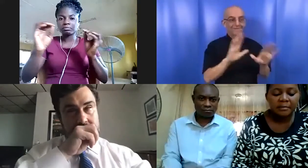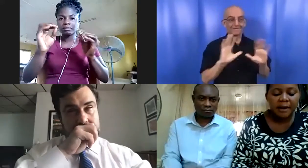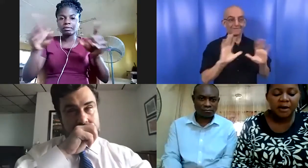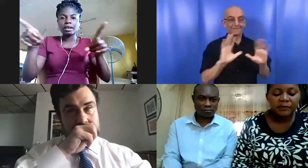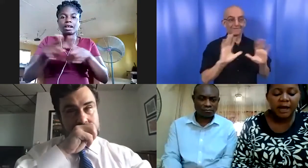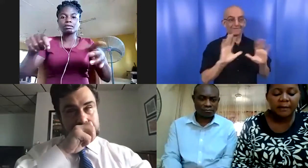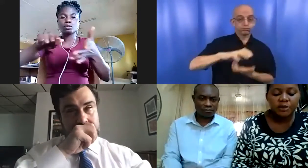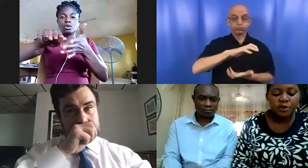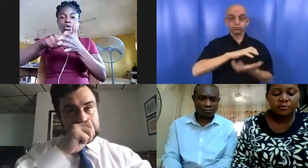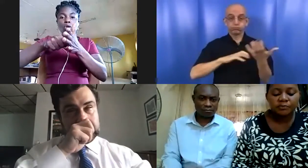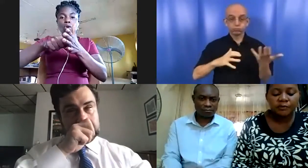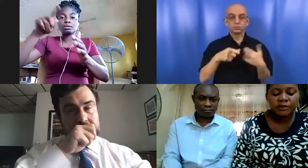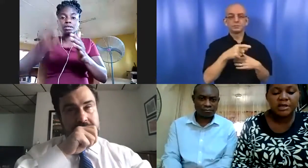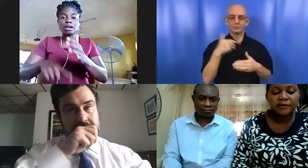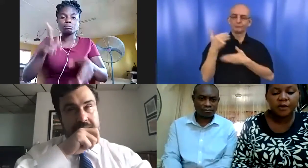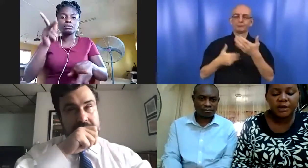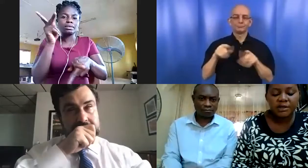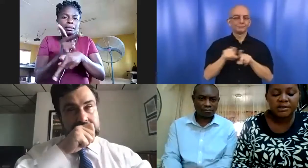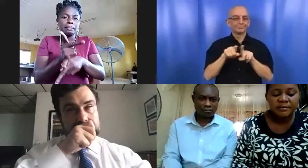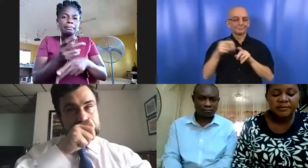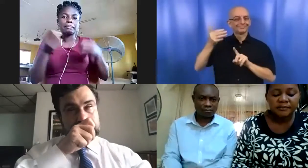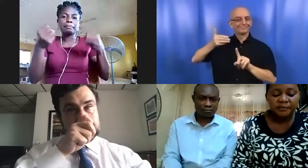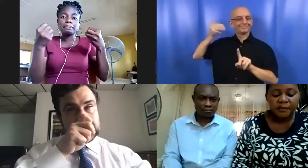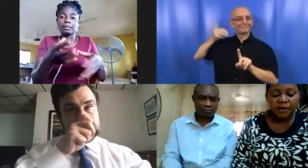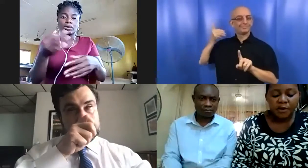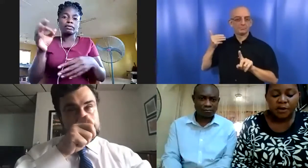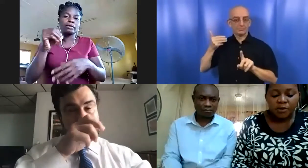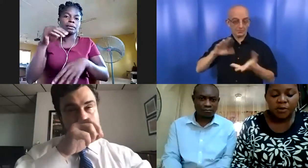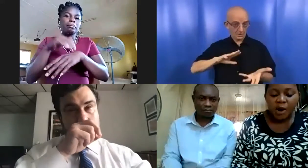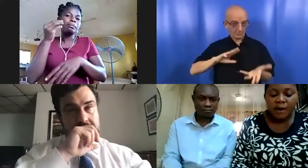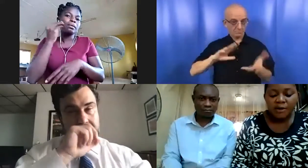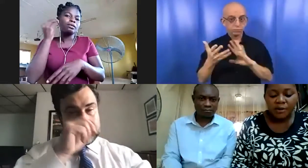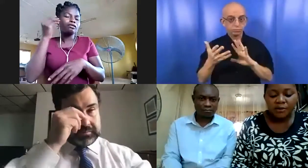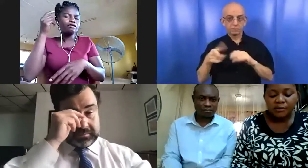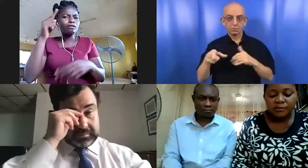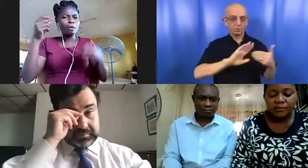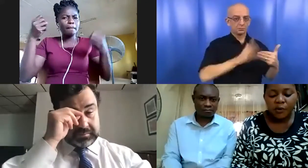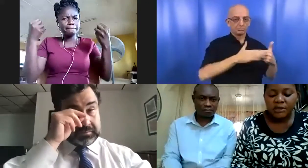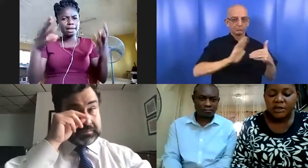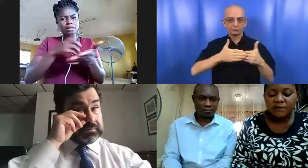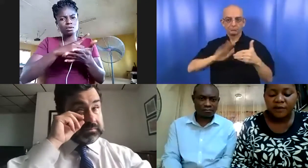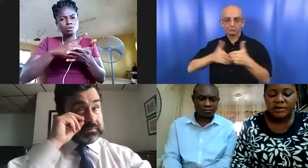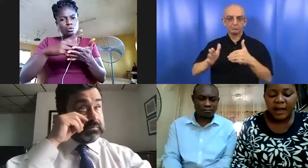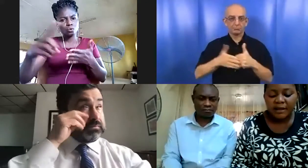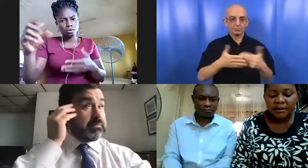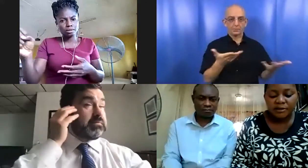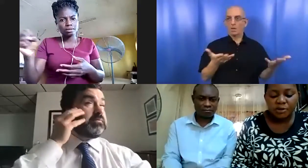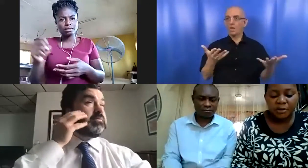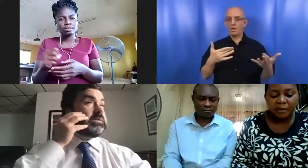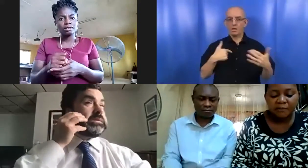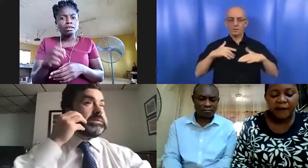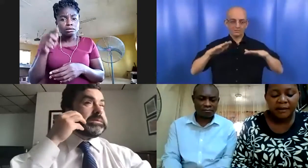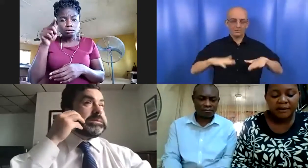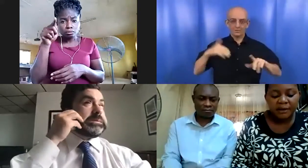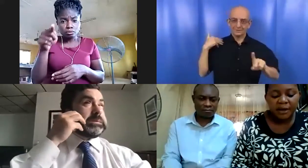kept many of them at home for several weeks. You already know what it feels like to